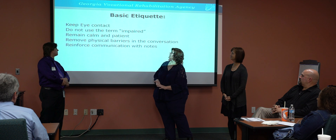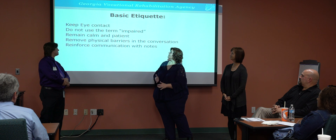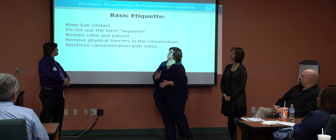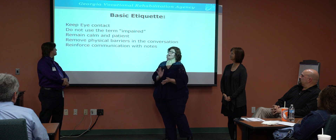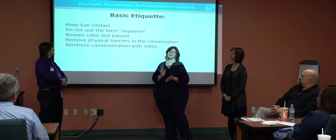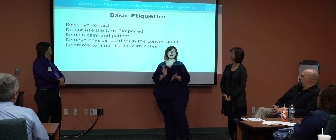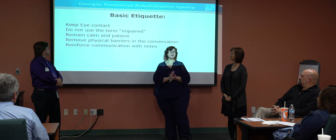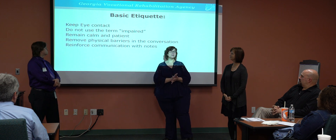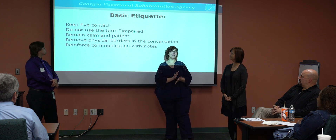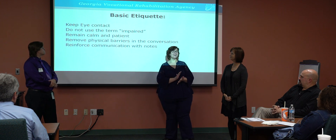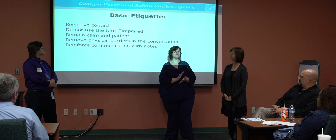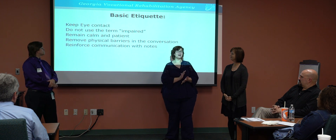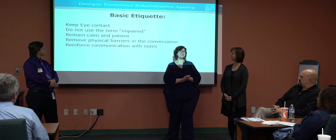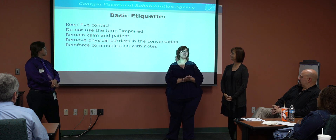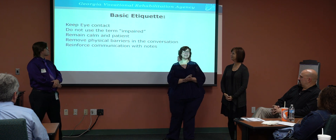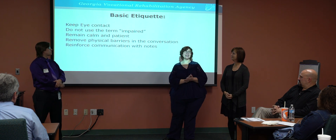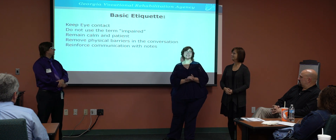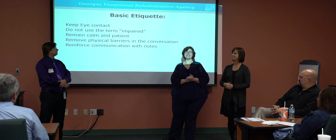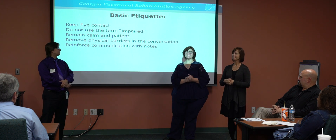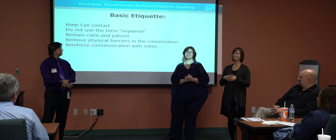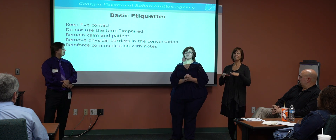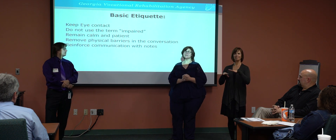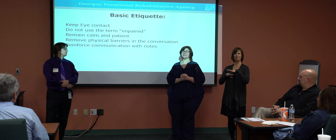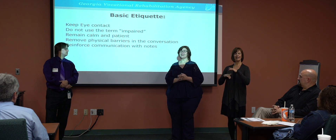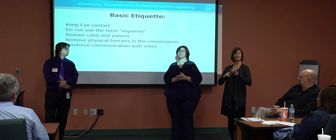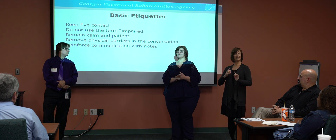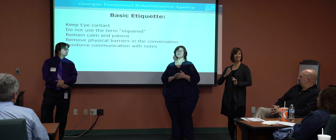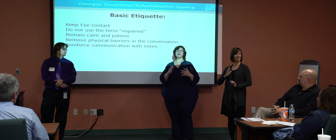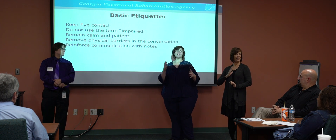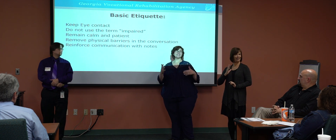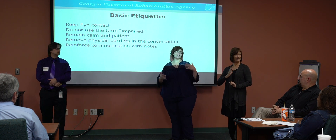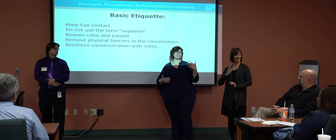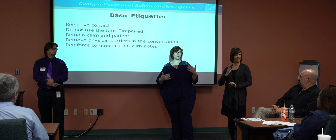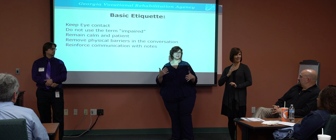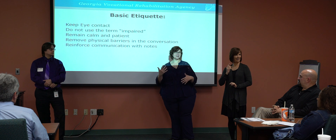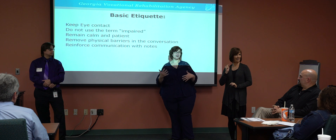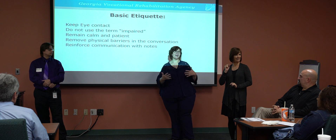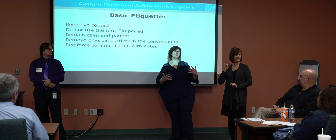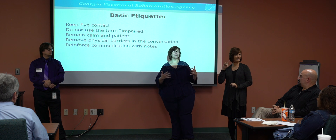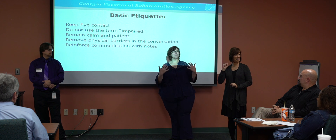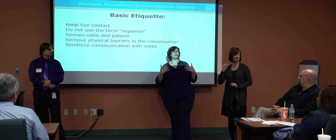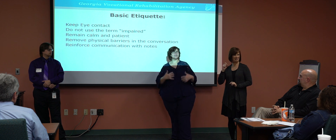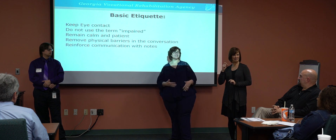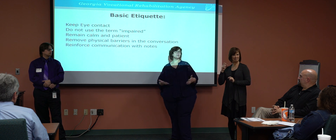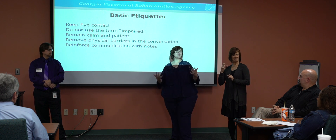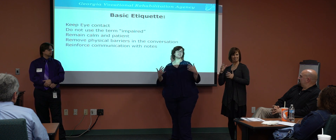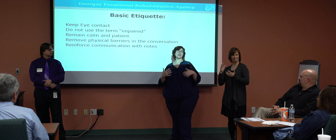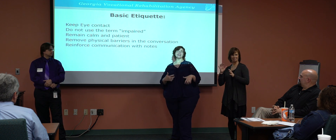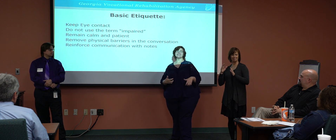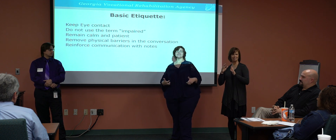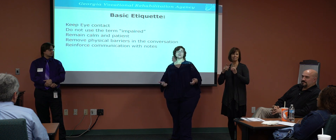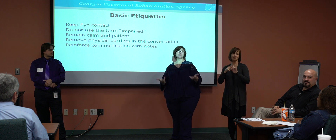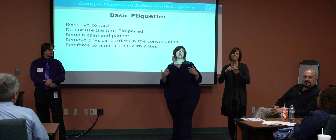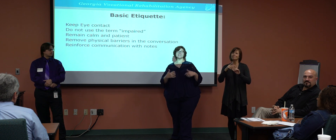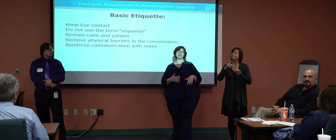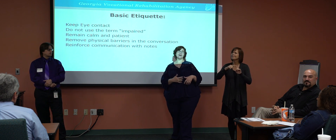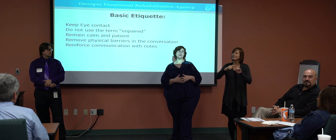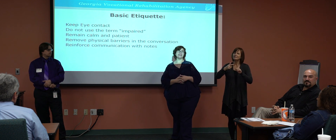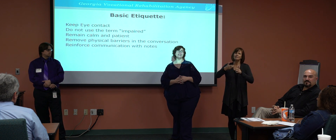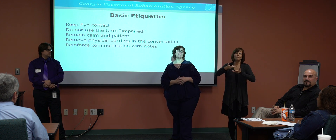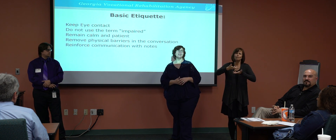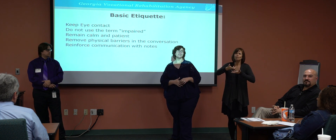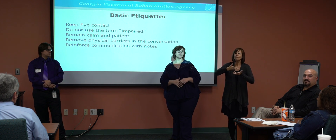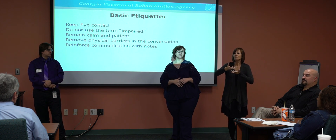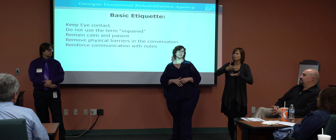Okay. So a couple of basic etiquette tips that we've already started talking about. We want this to be interactive, so please